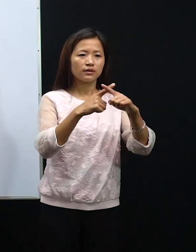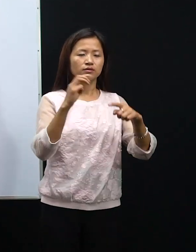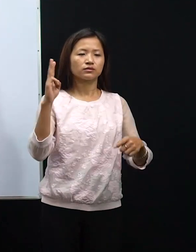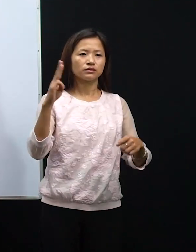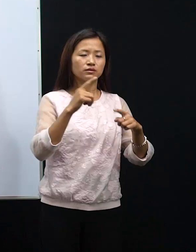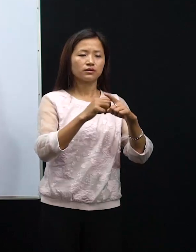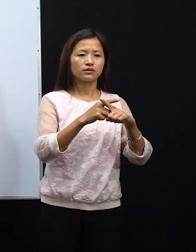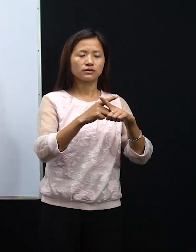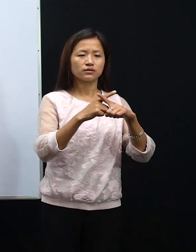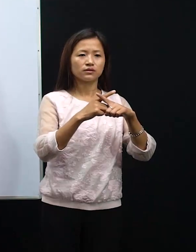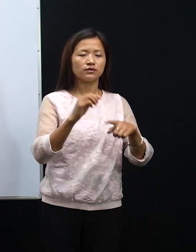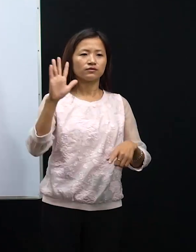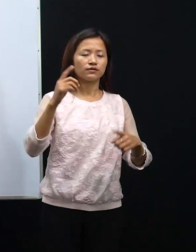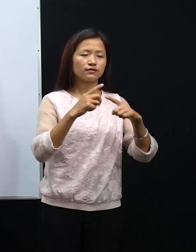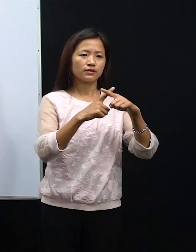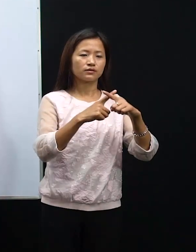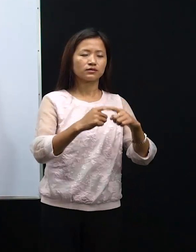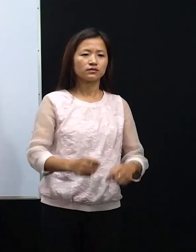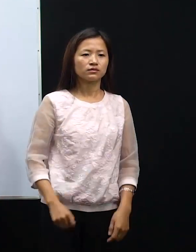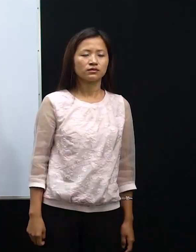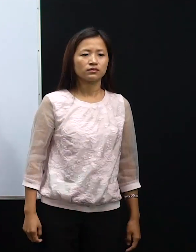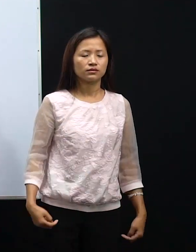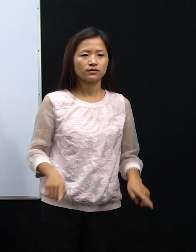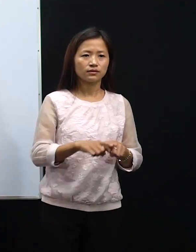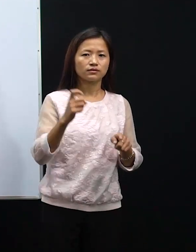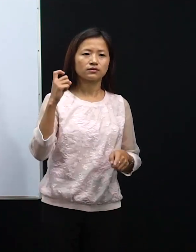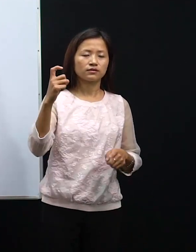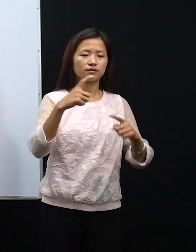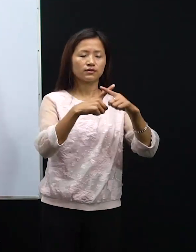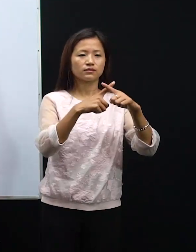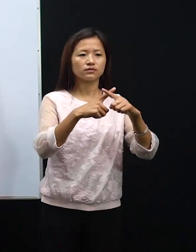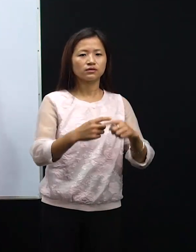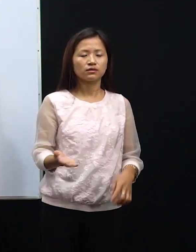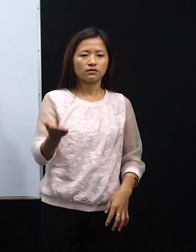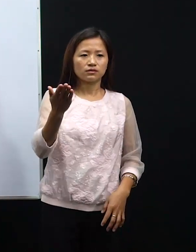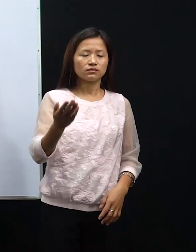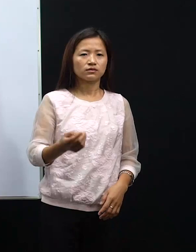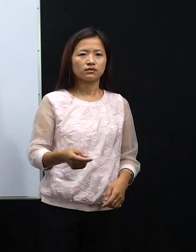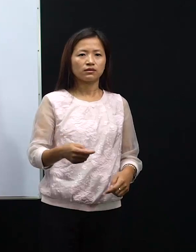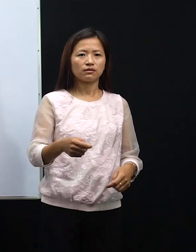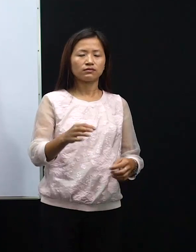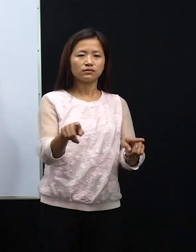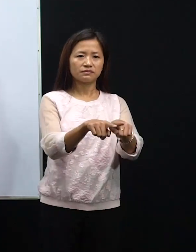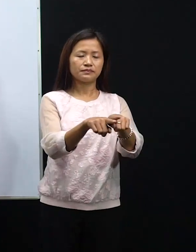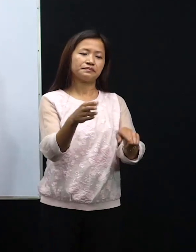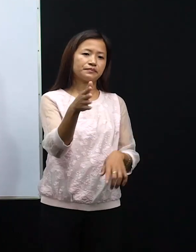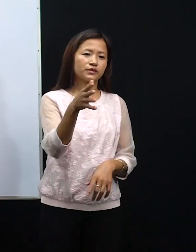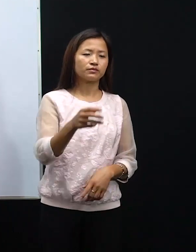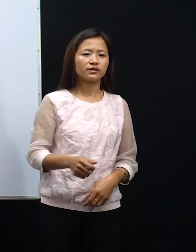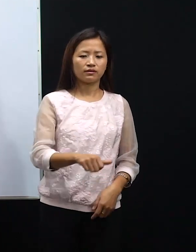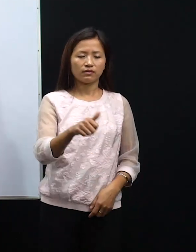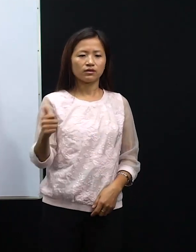5x, 7x. Alright? These are like terms. Unlike terms can be,